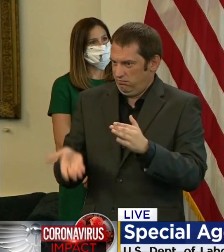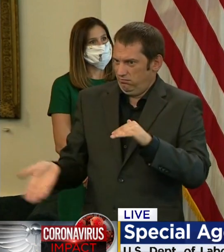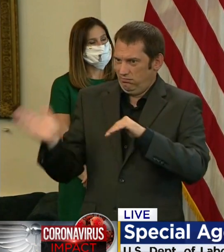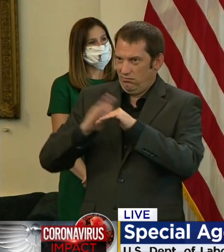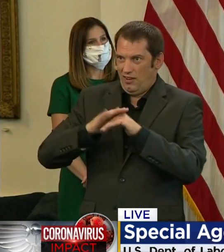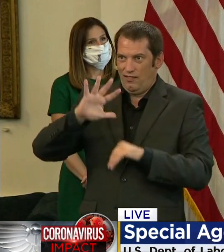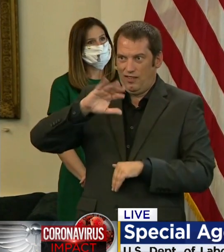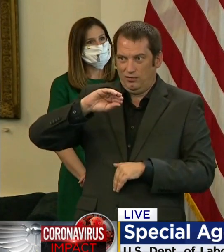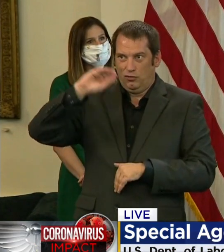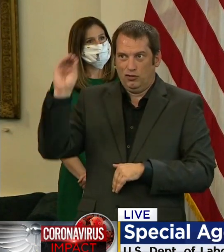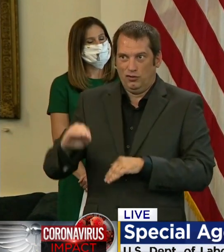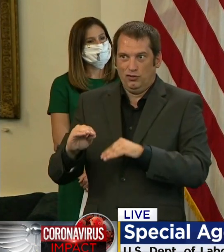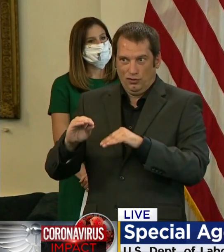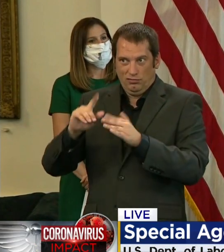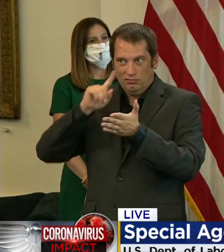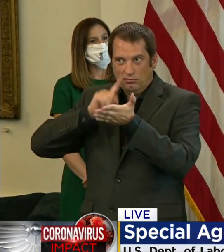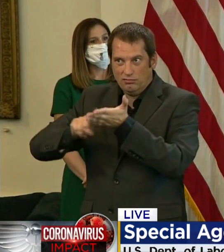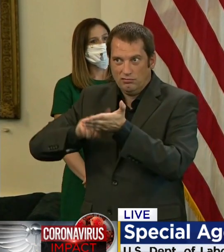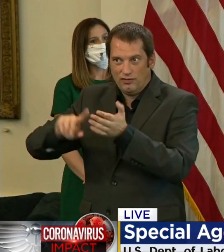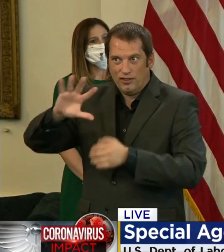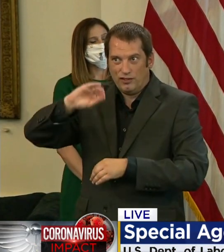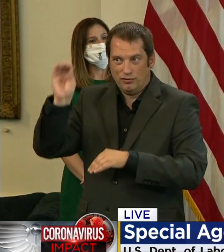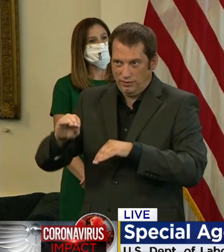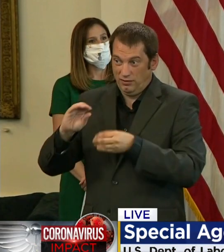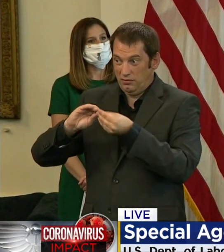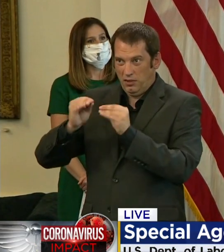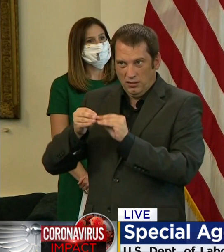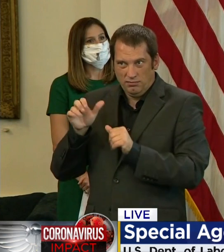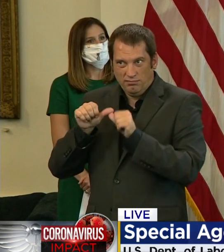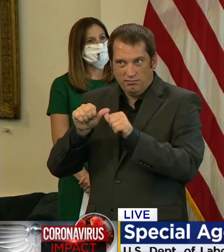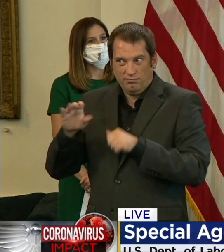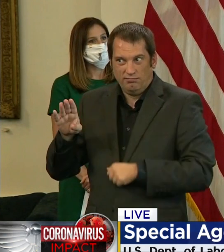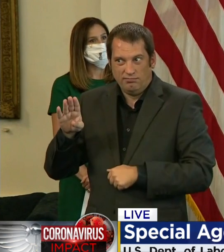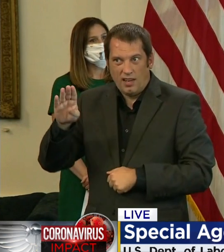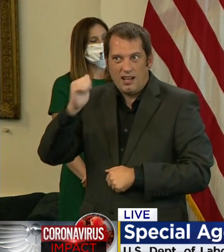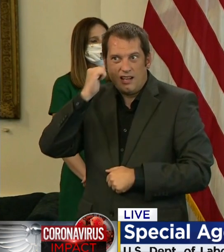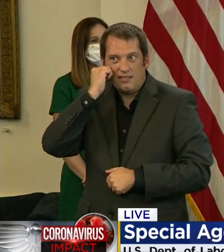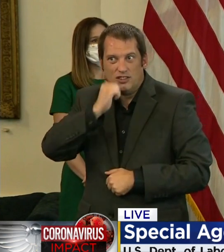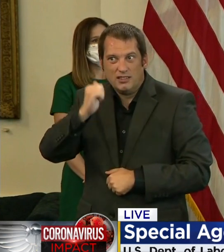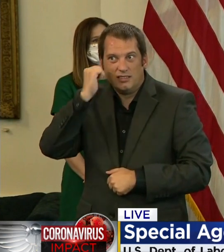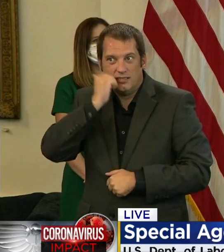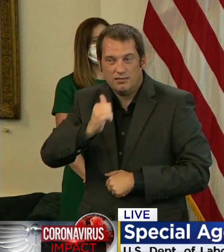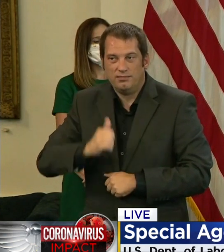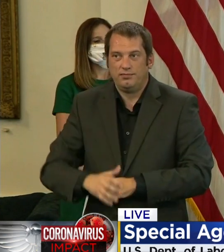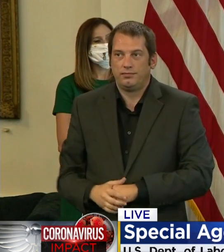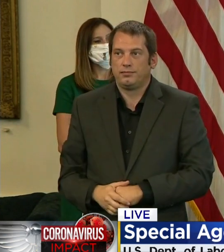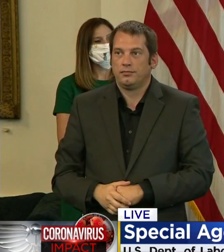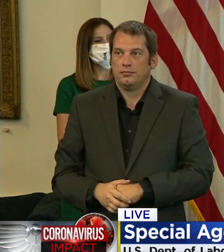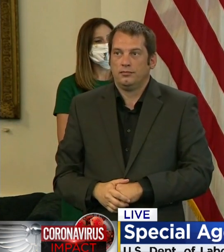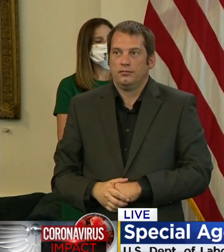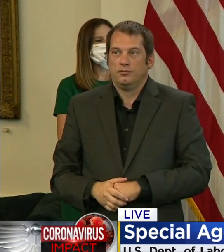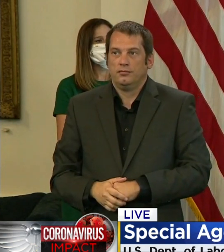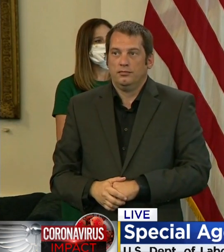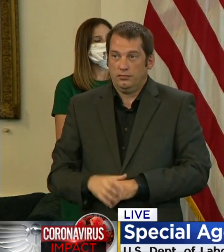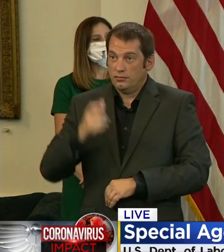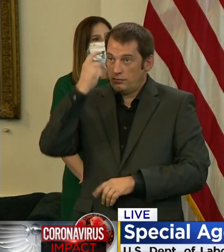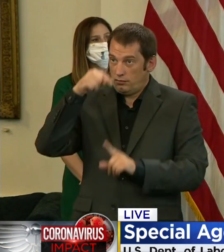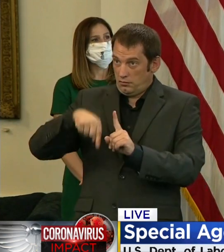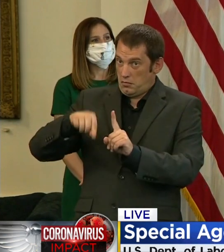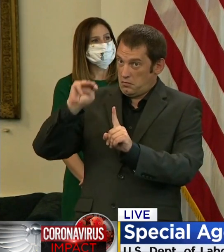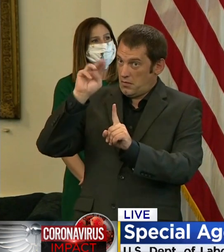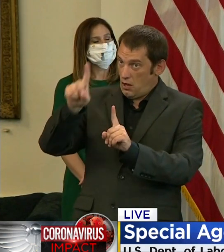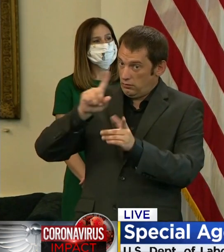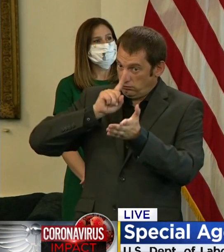grow by the day, and that includes investigative matters in all 50 states. Over the last many months, the Office of Inspector General